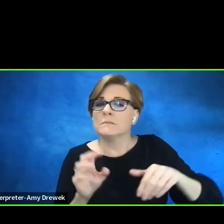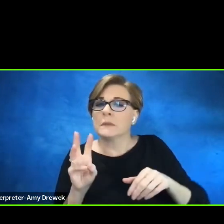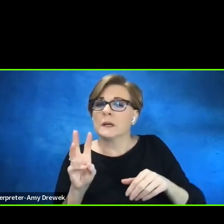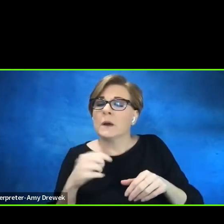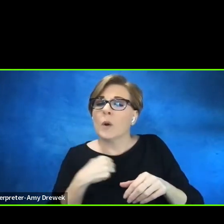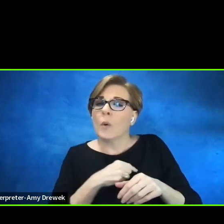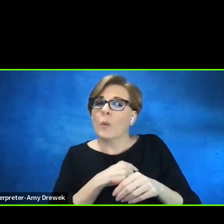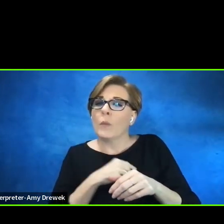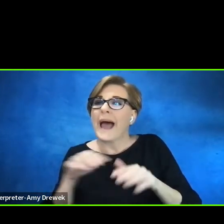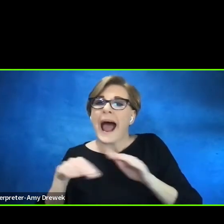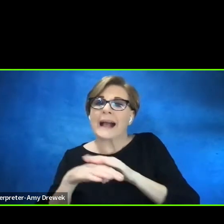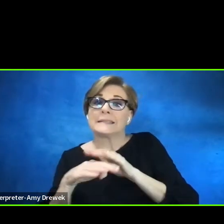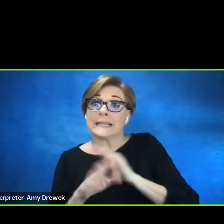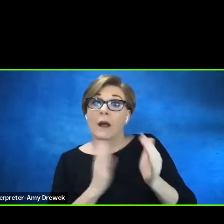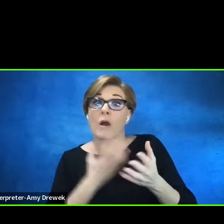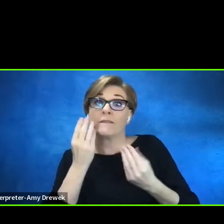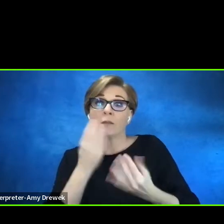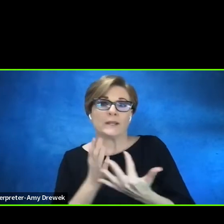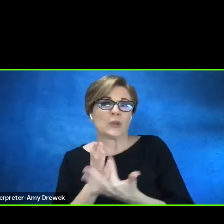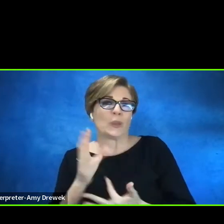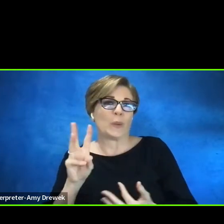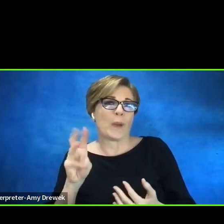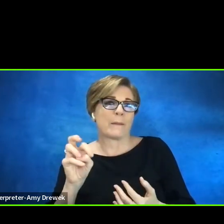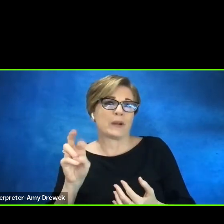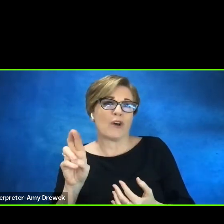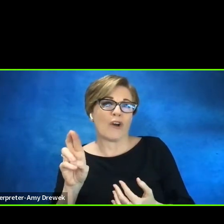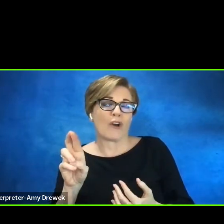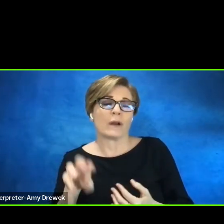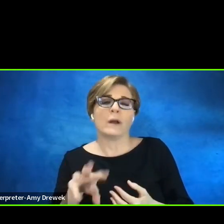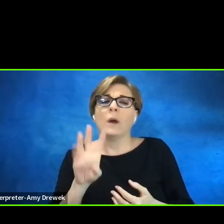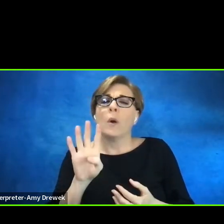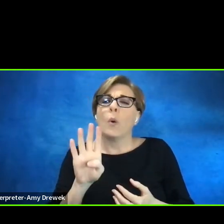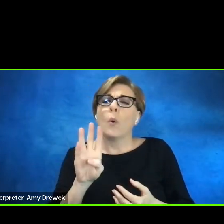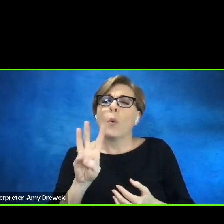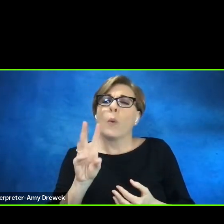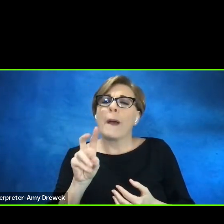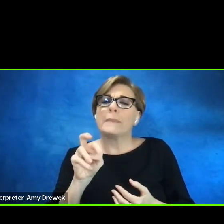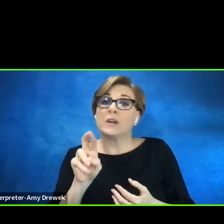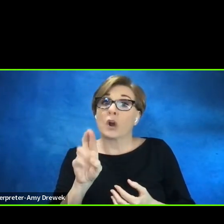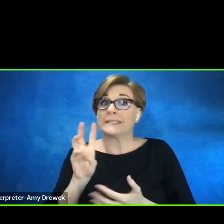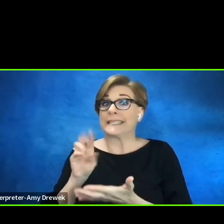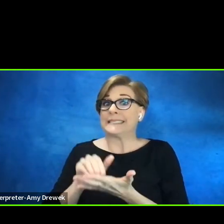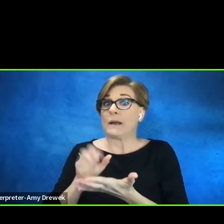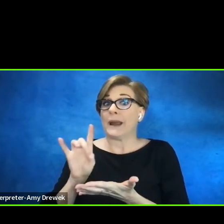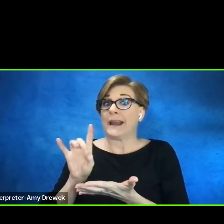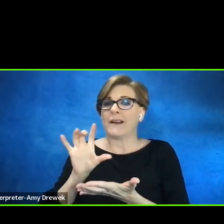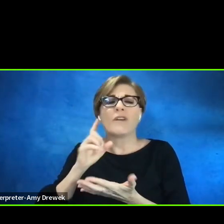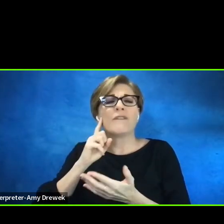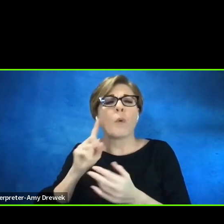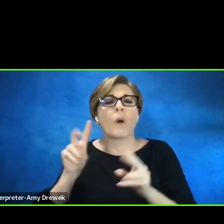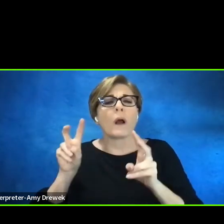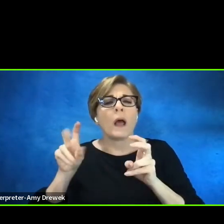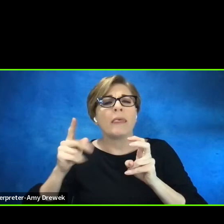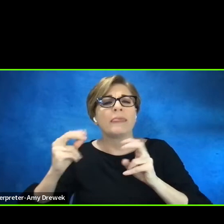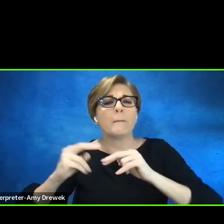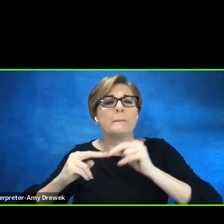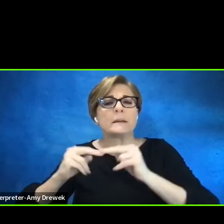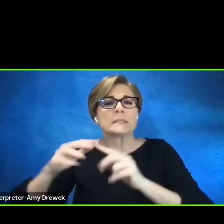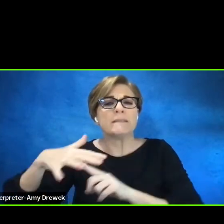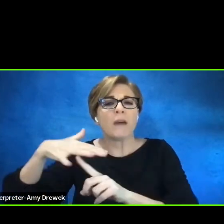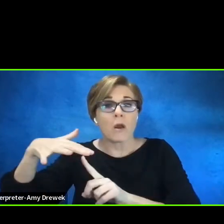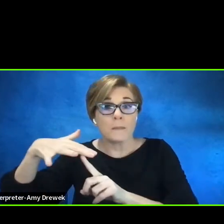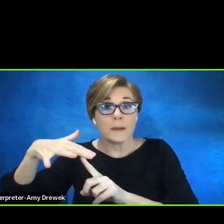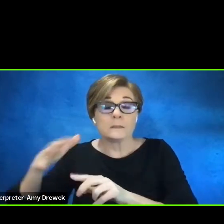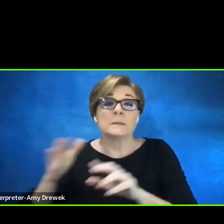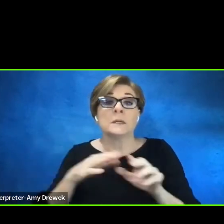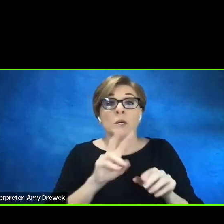and the breakdown for those webinars were about 6,800 was for the built environment and about